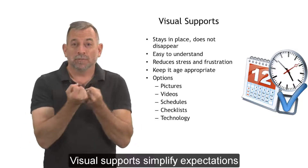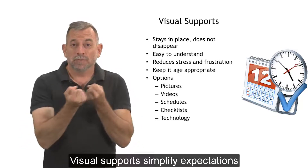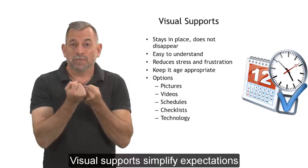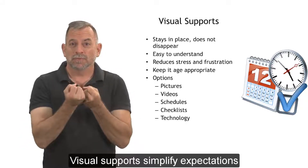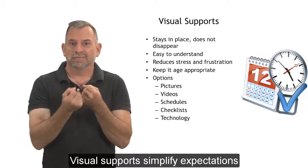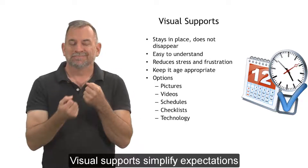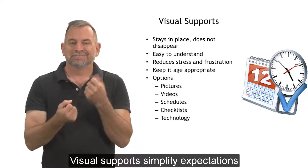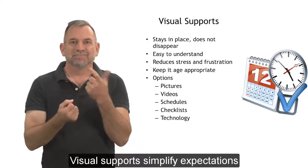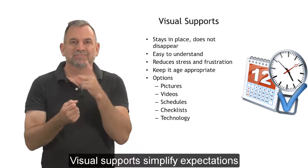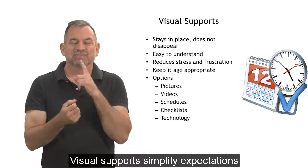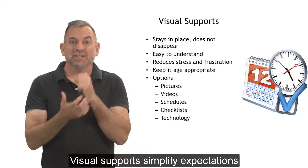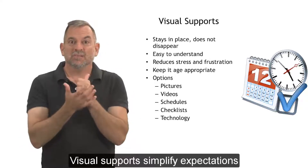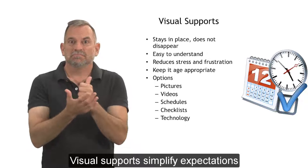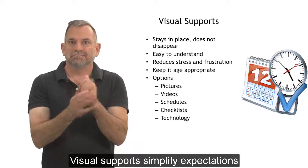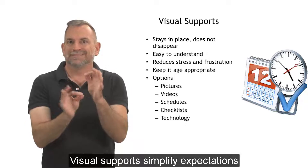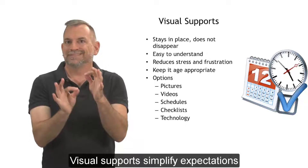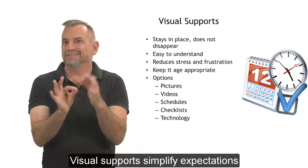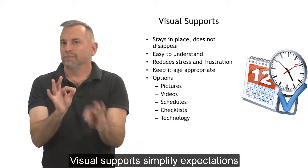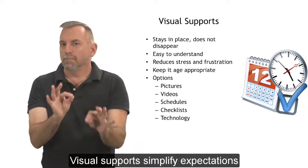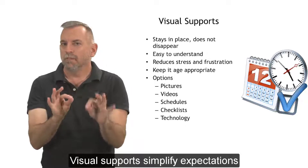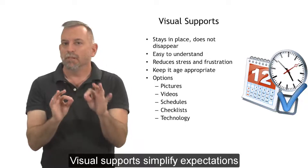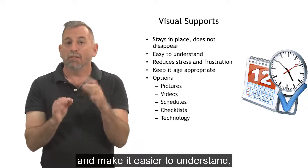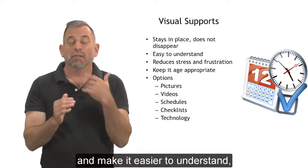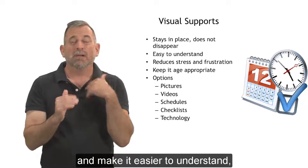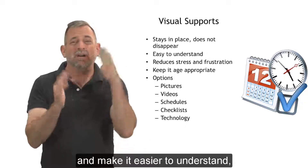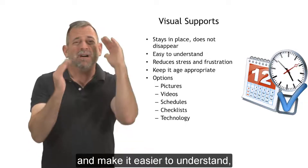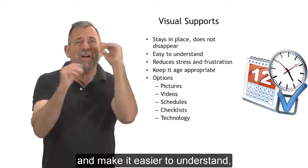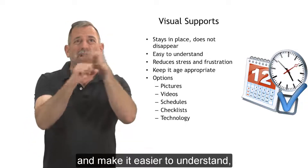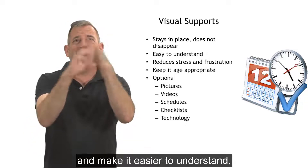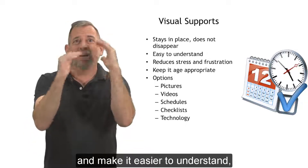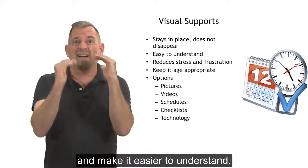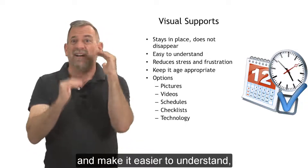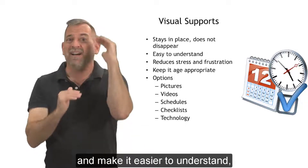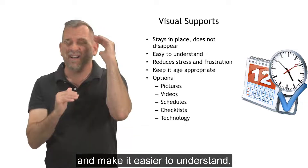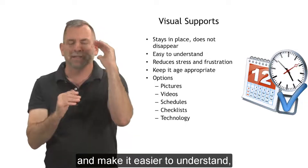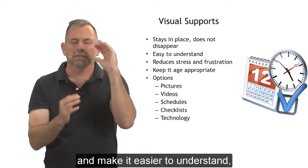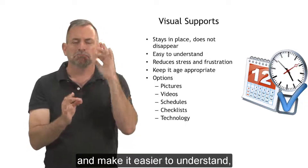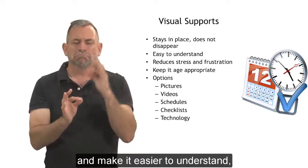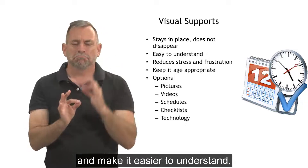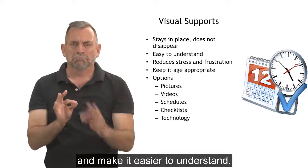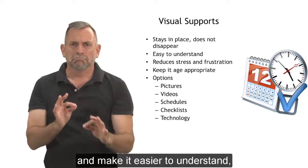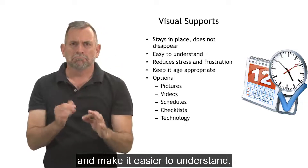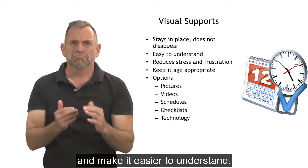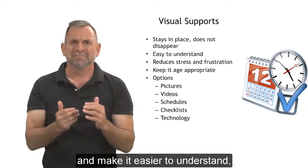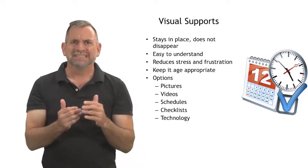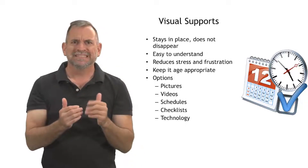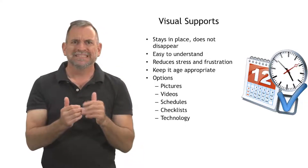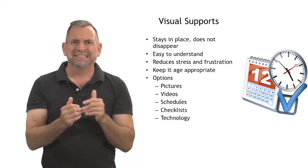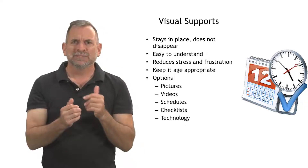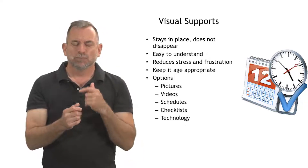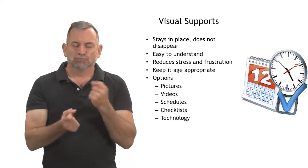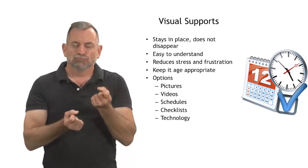Visual supports simplify expectations and make it easier to understand.